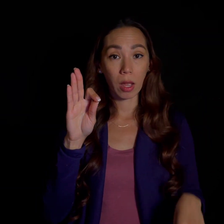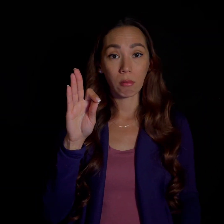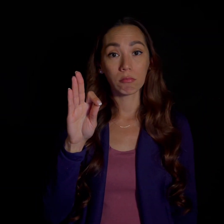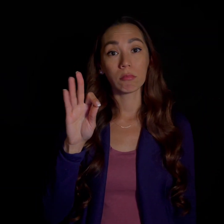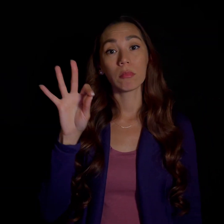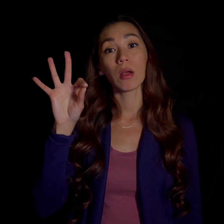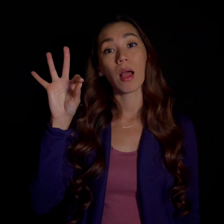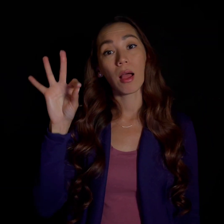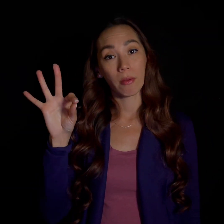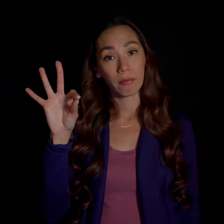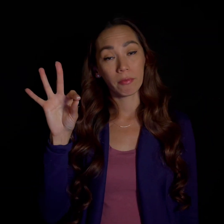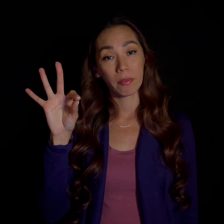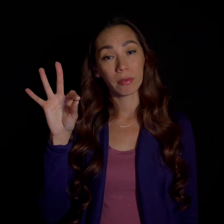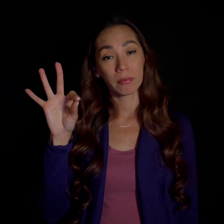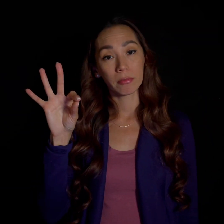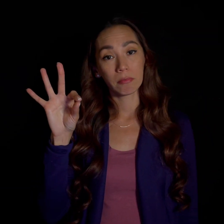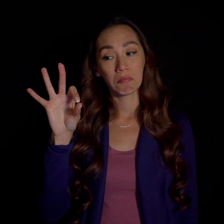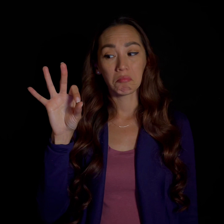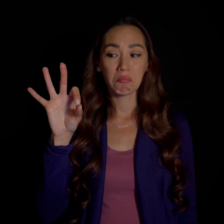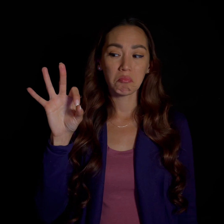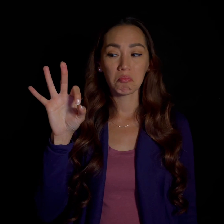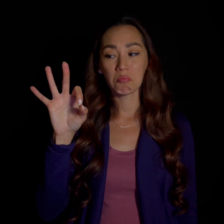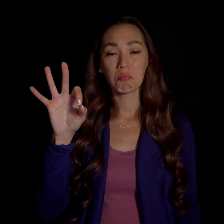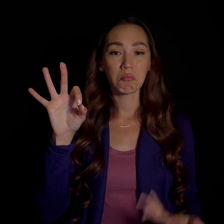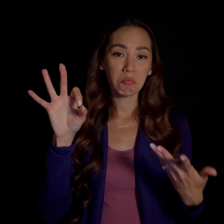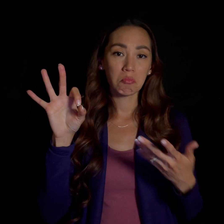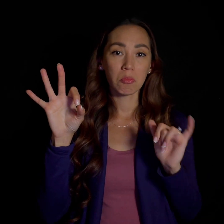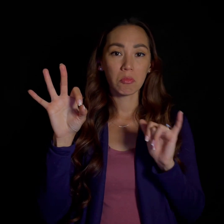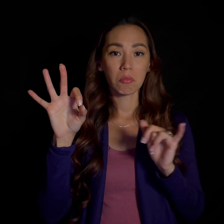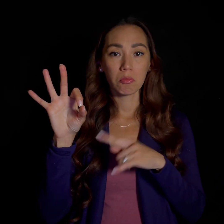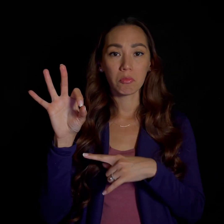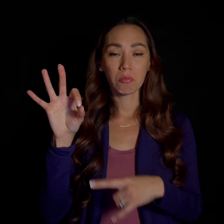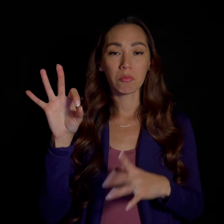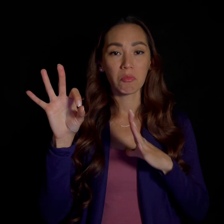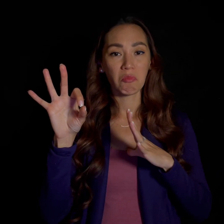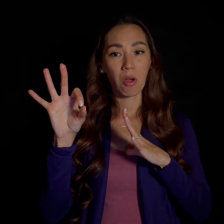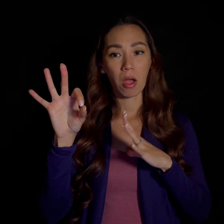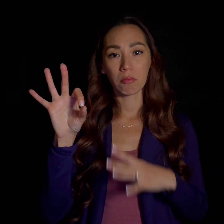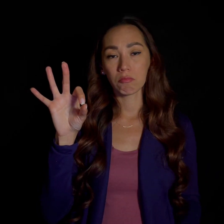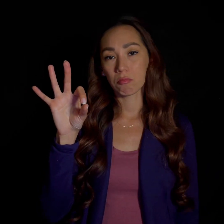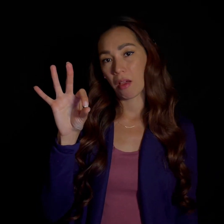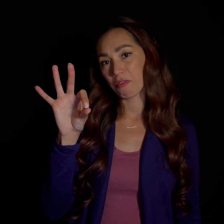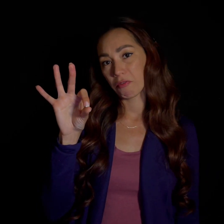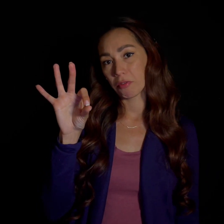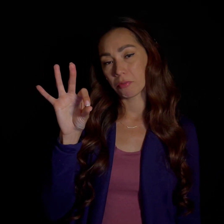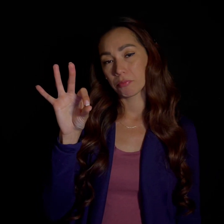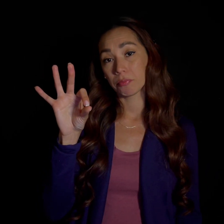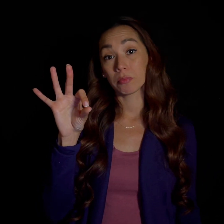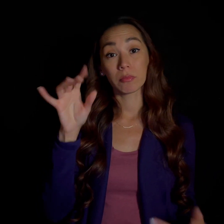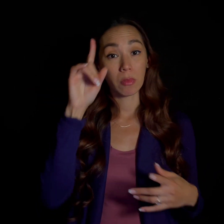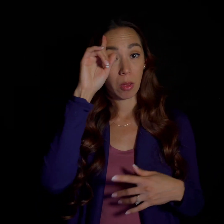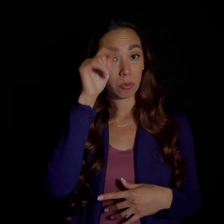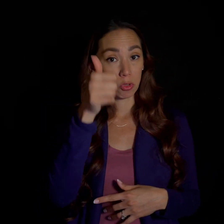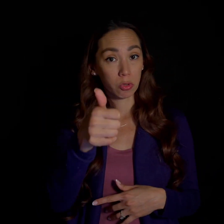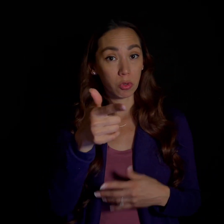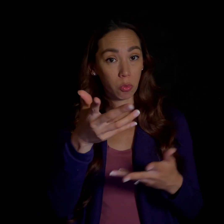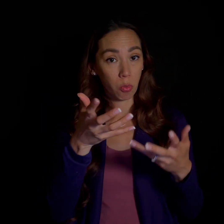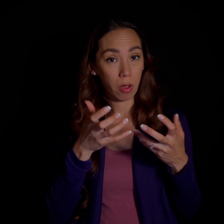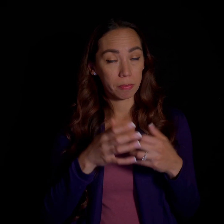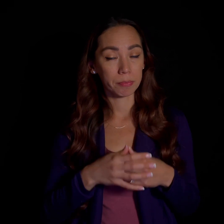index on top of the thumb. Or you can have the F kind of more of like a 9 looking shape.